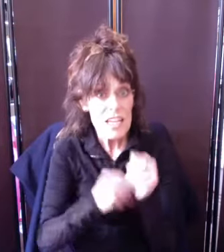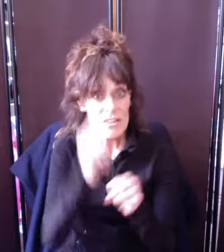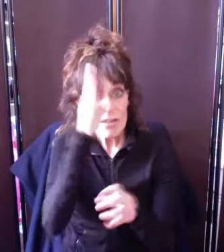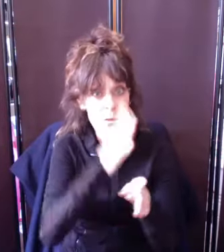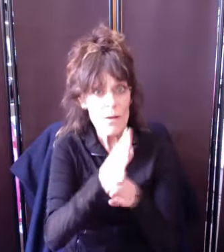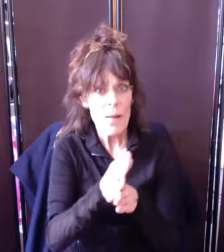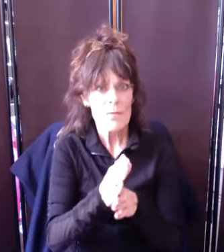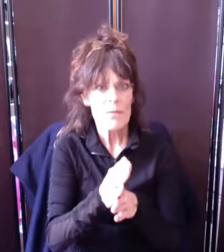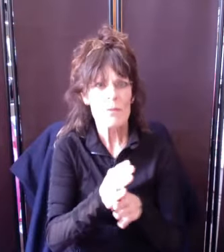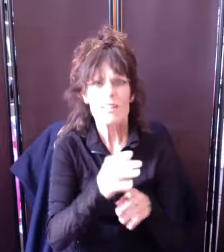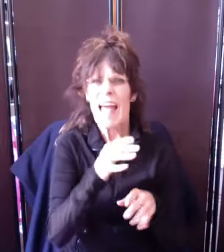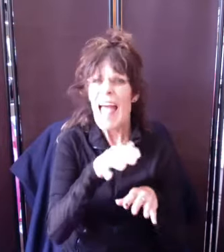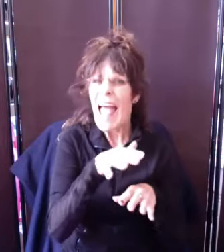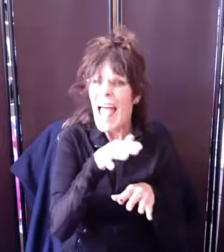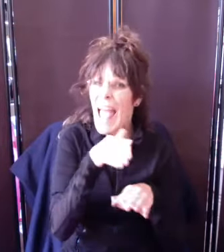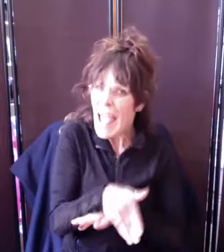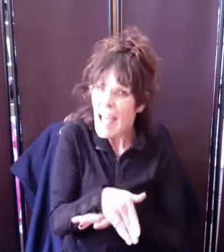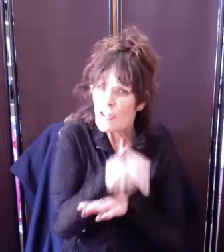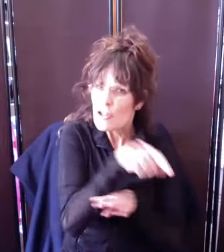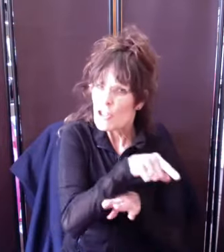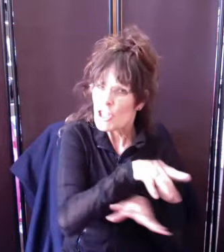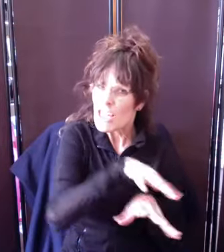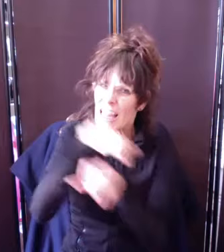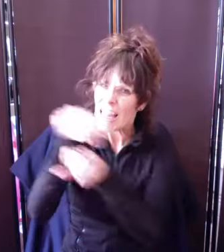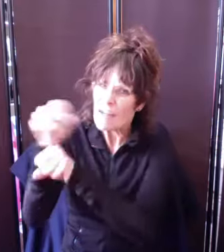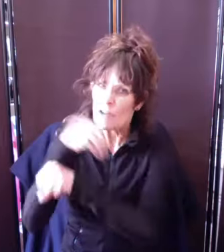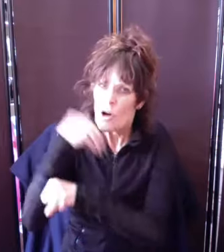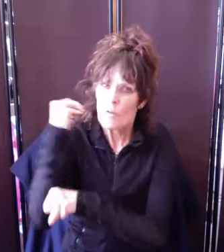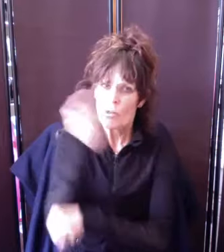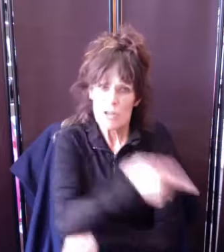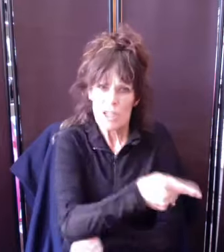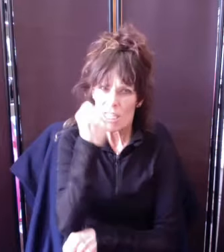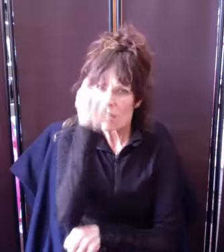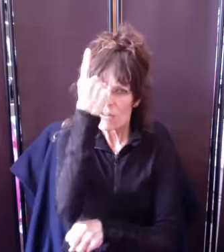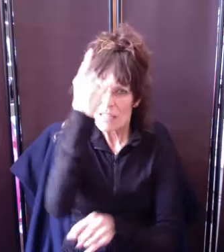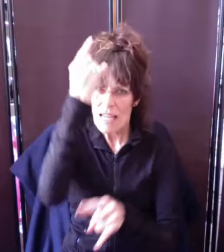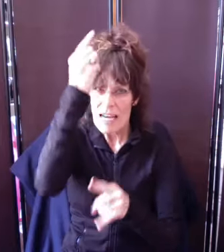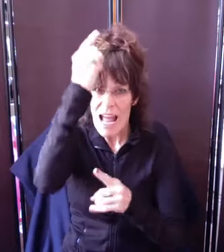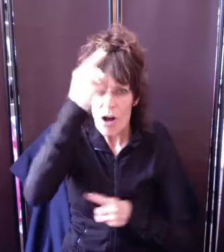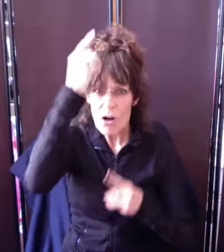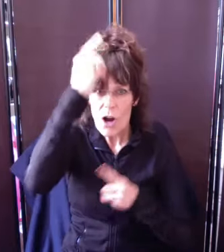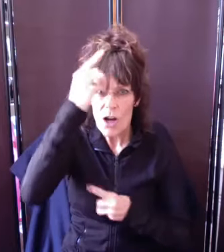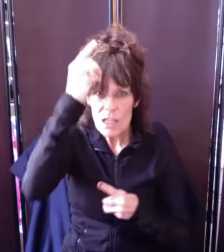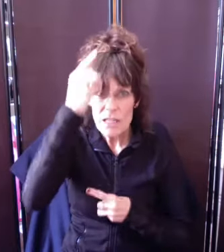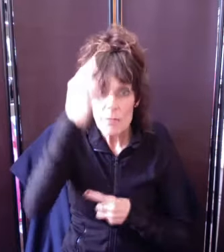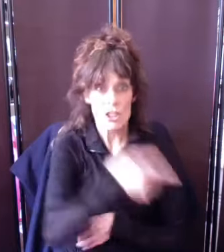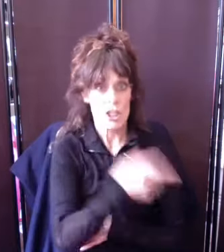home. So she really didn't understand anything about what alcoholism is, right? But she did know enough to drop me off at